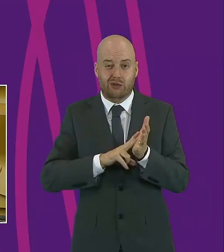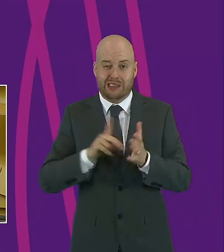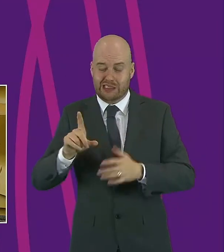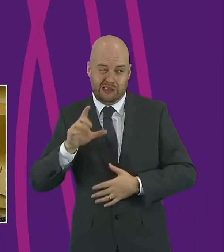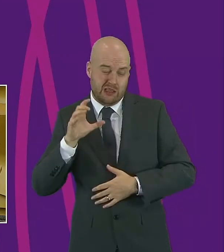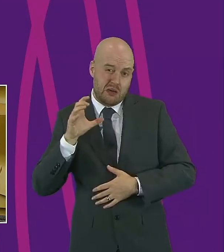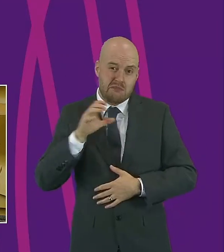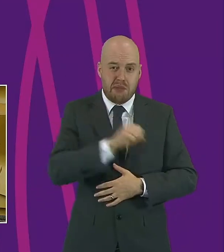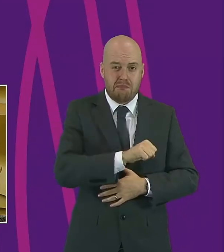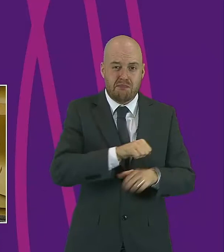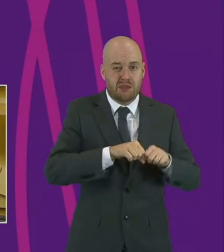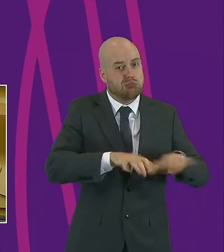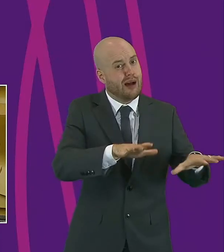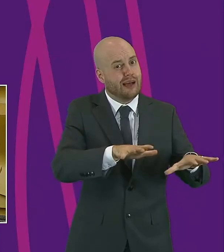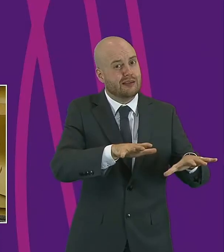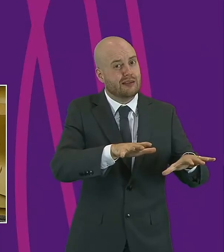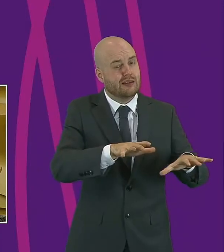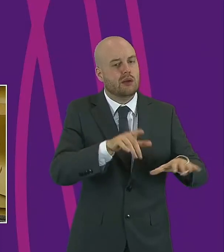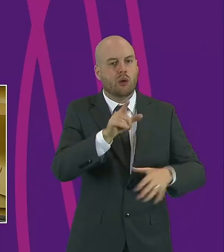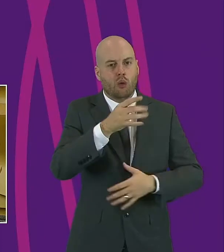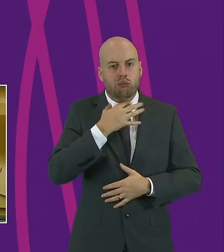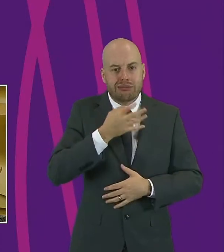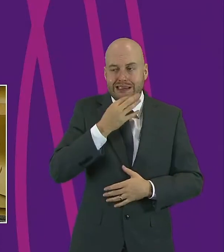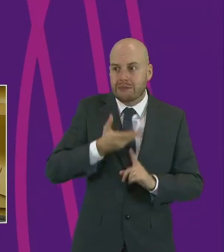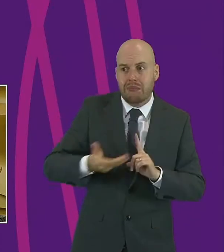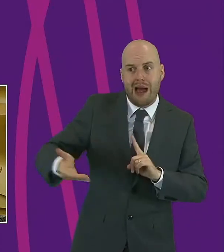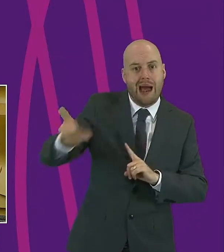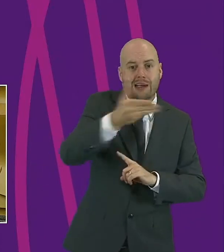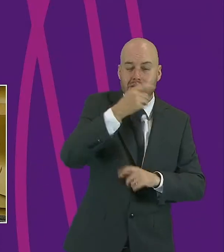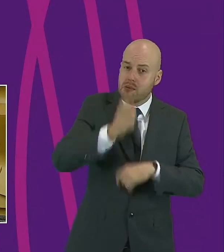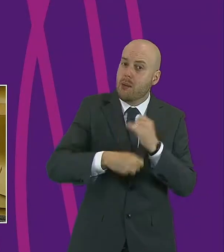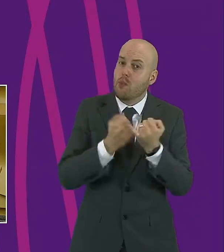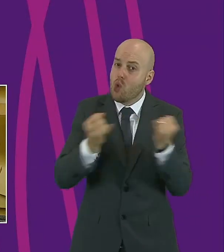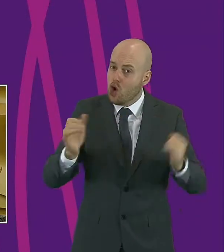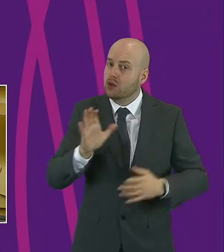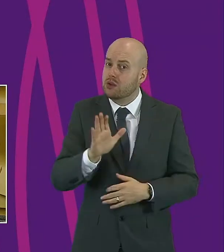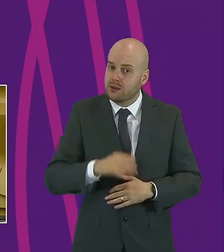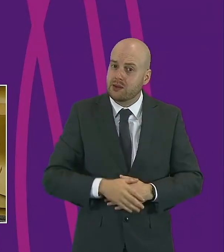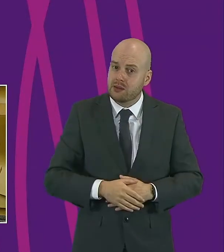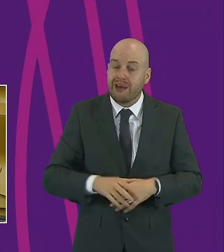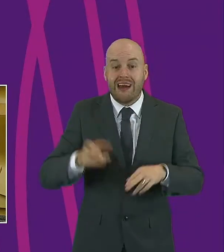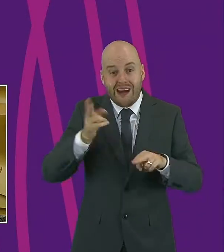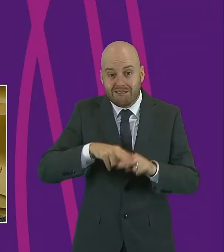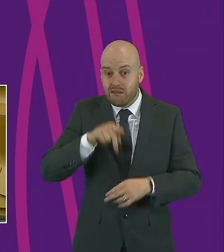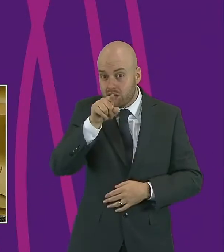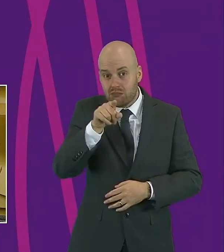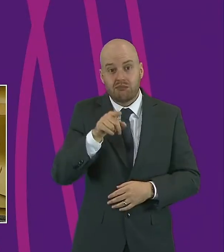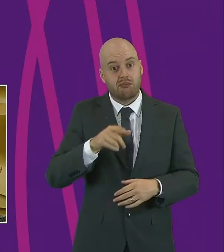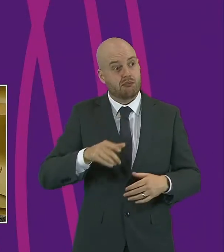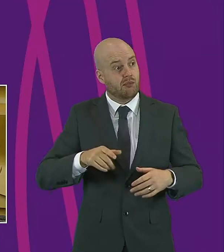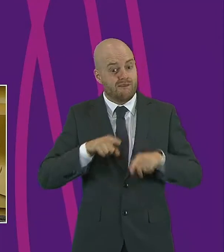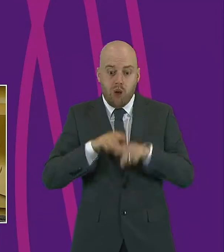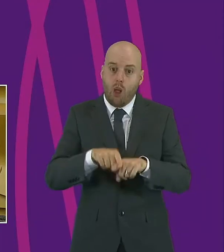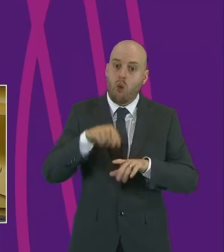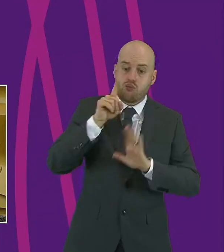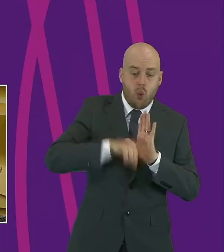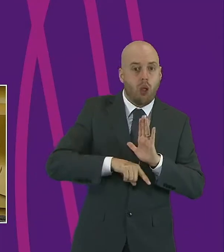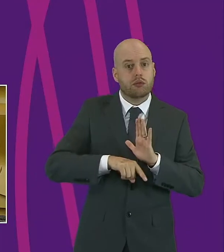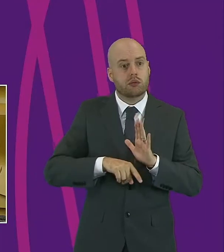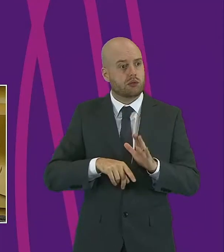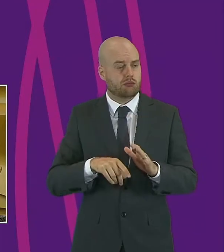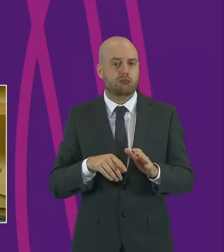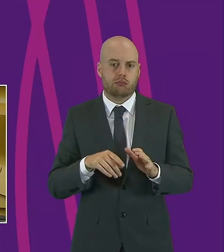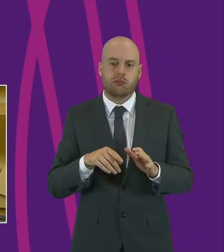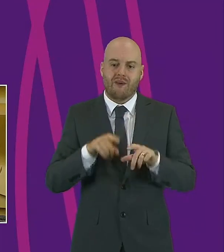an infection into a cluster and a cluster into an outbreak. But if all of us stick to the facts, we can continue to suppress it, we can